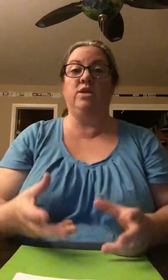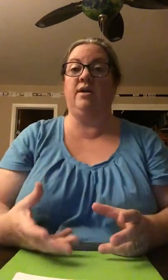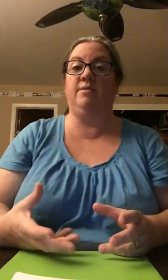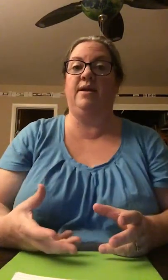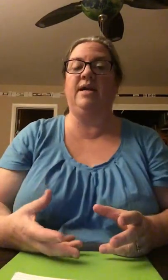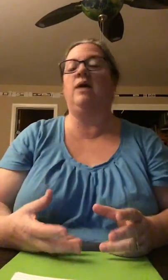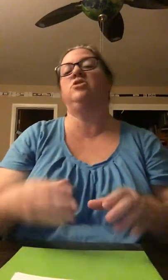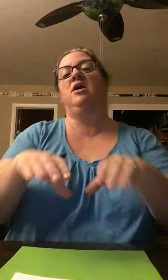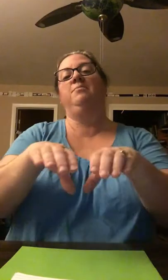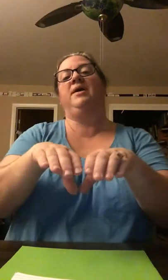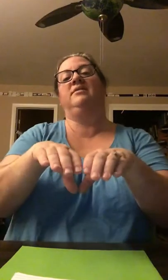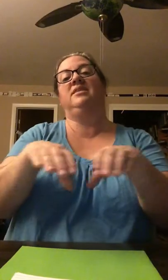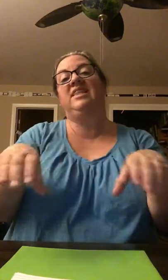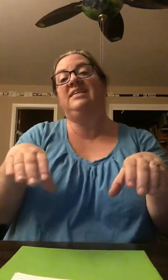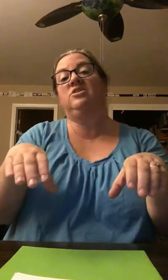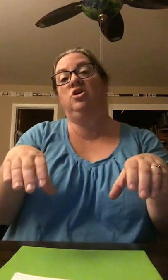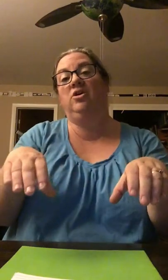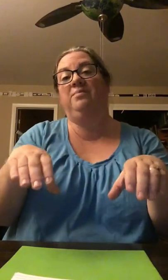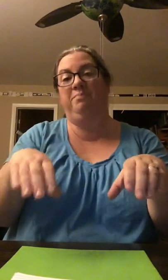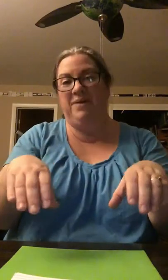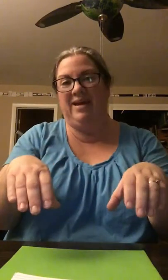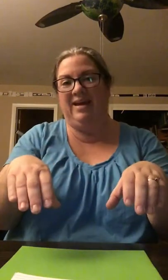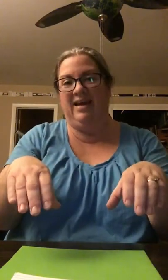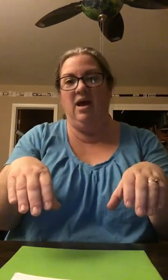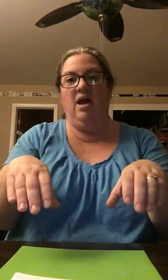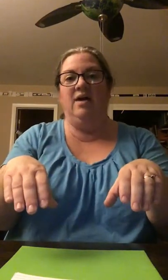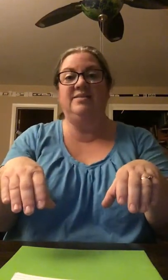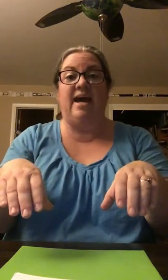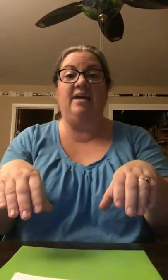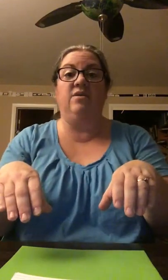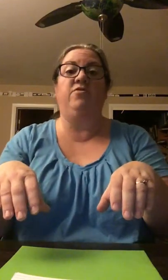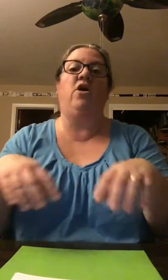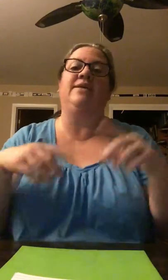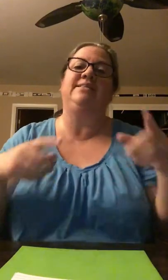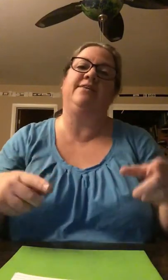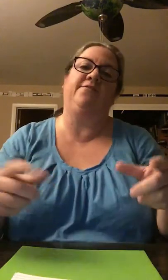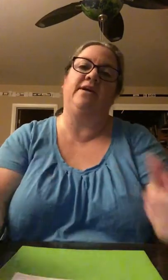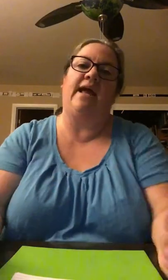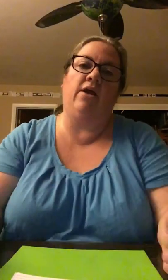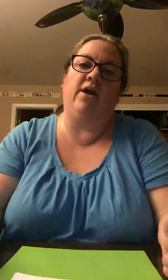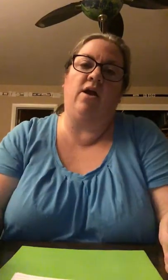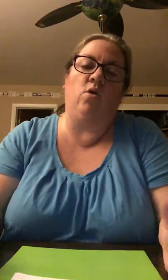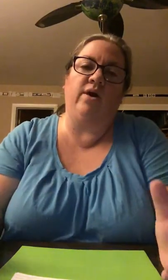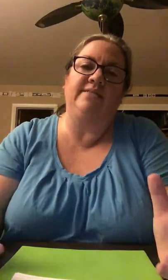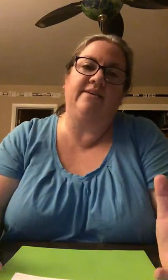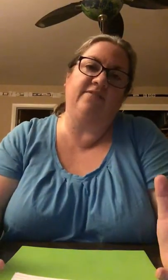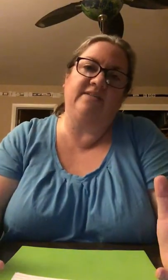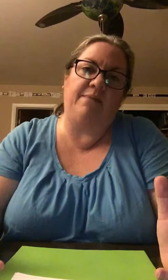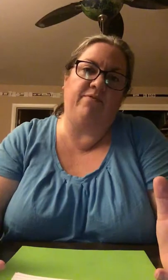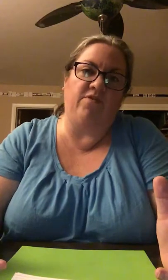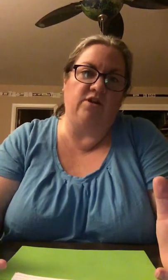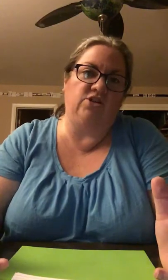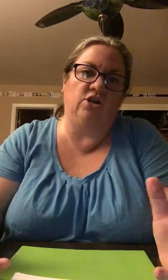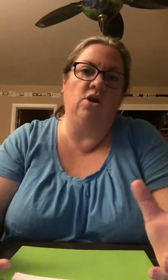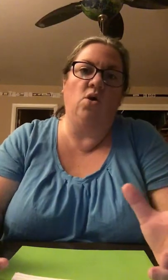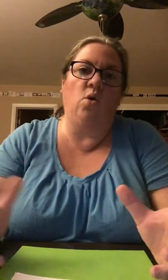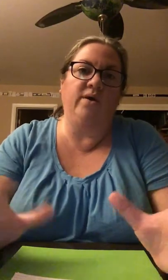talking about a couch, because this could be a sign for a different area or a different type of furniture or a